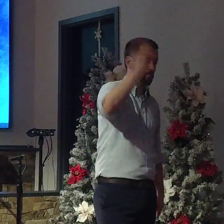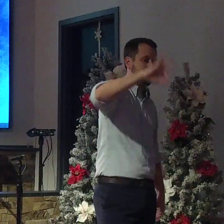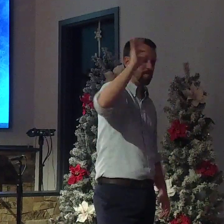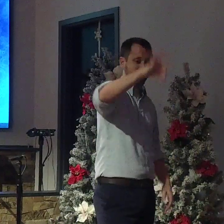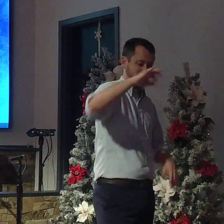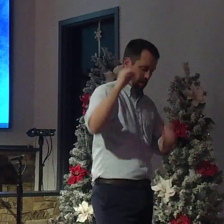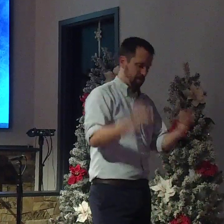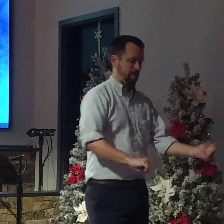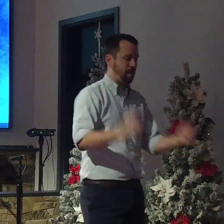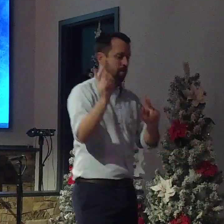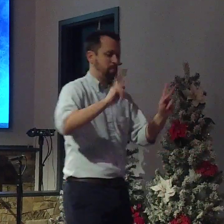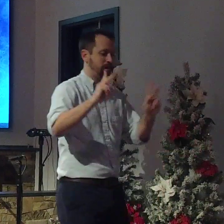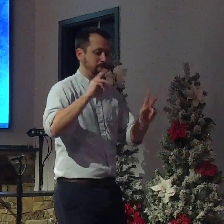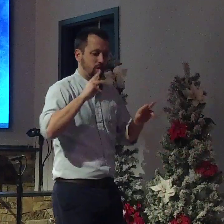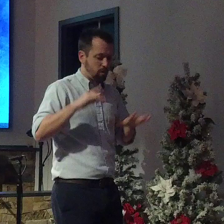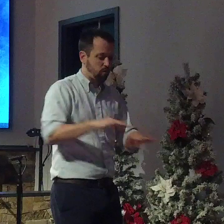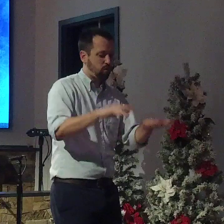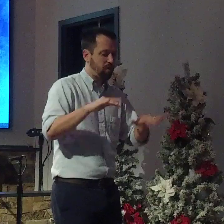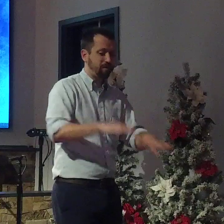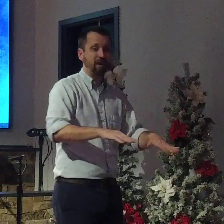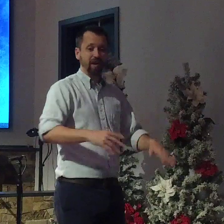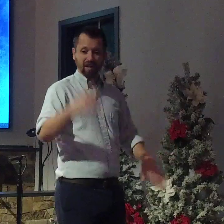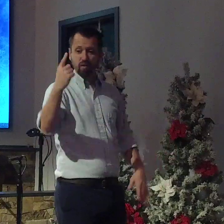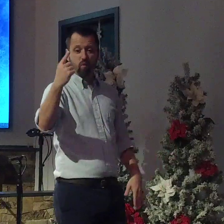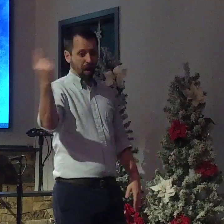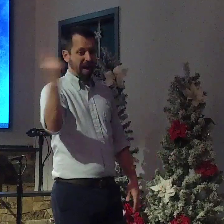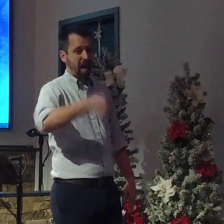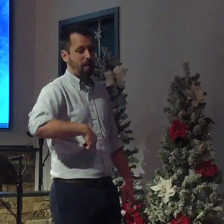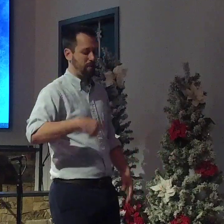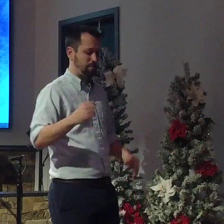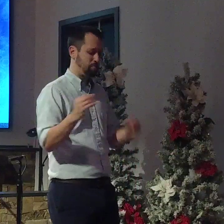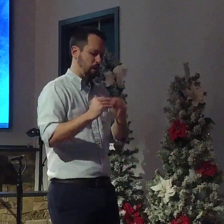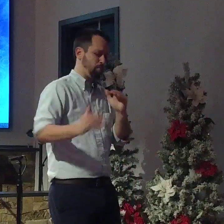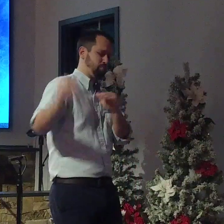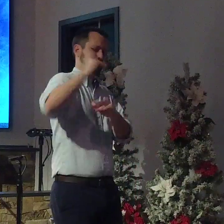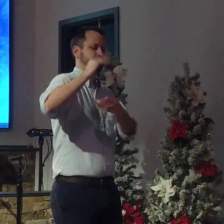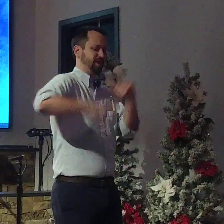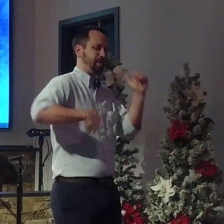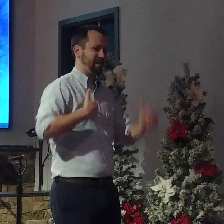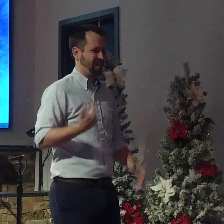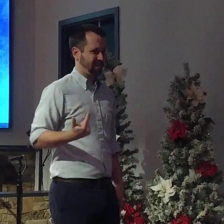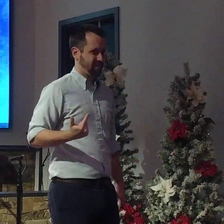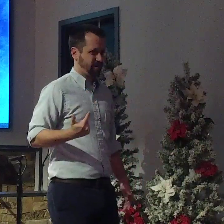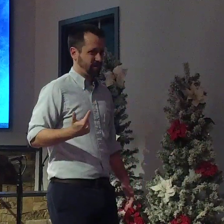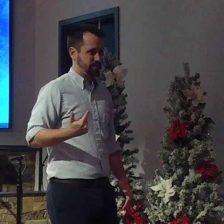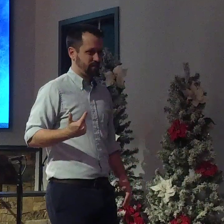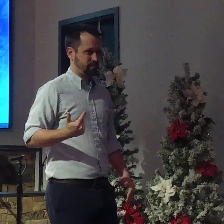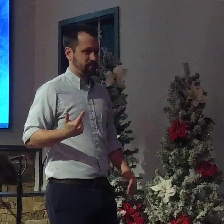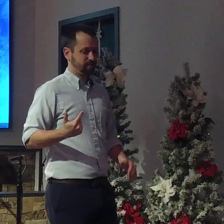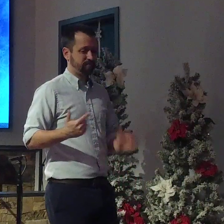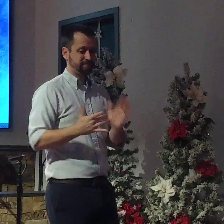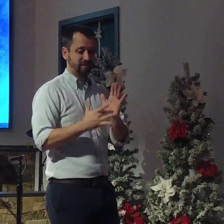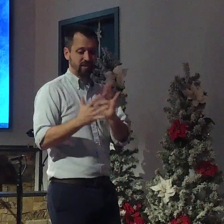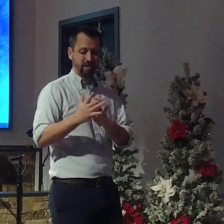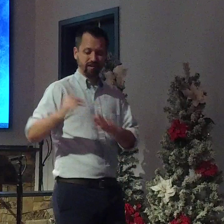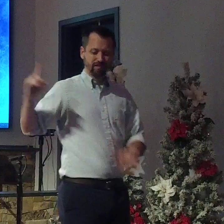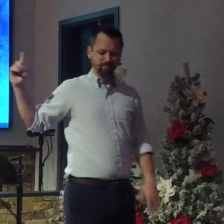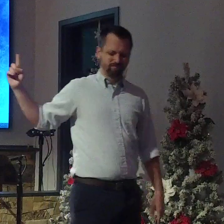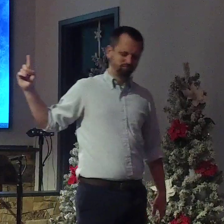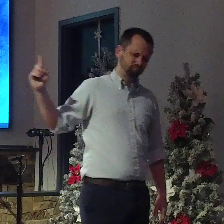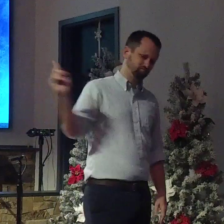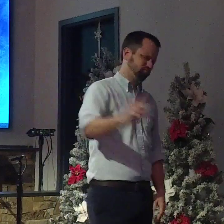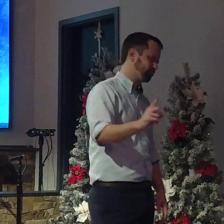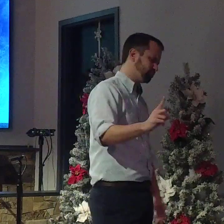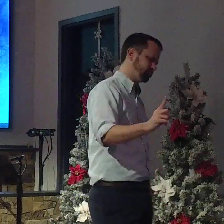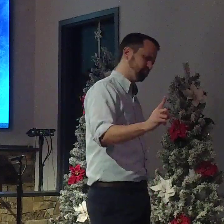no permanent solution to the problem of sin. But that all would change. And that all would change because God